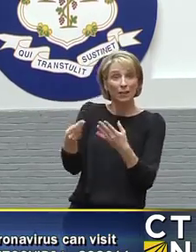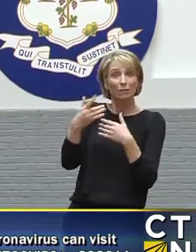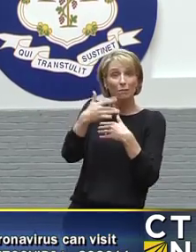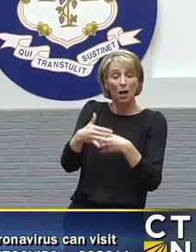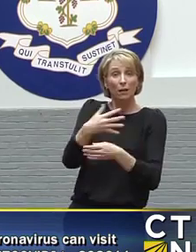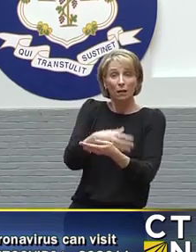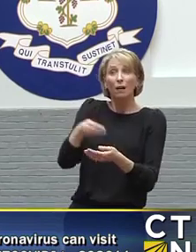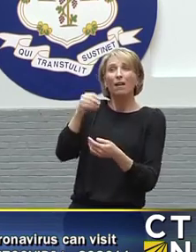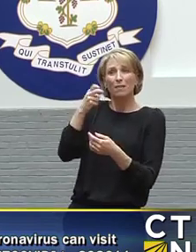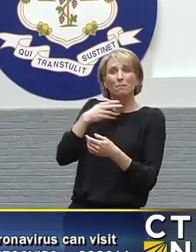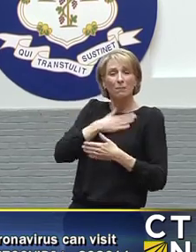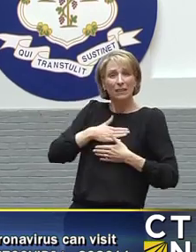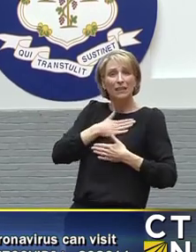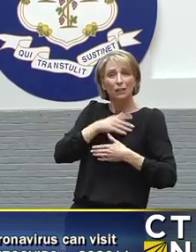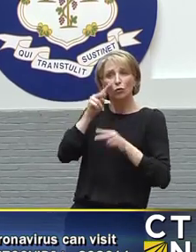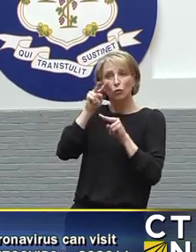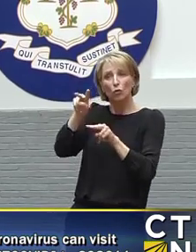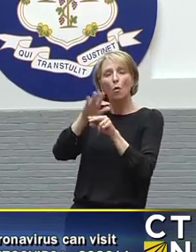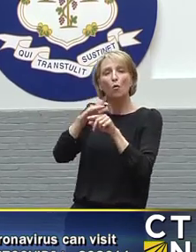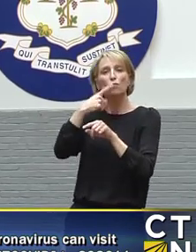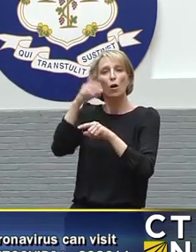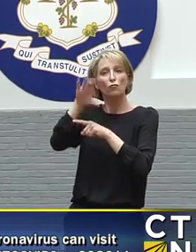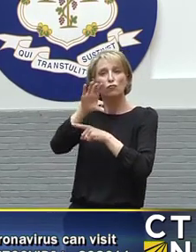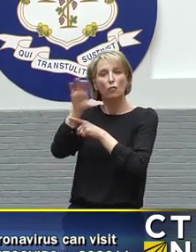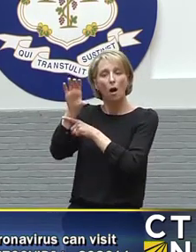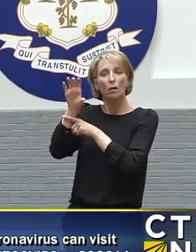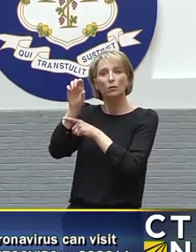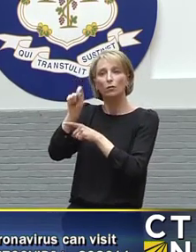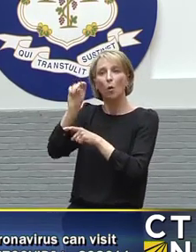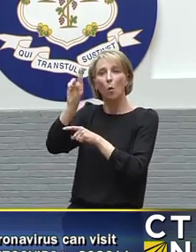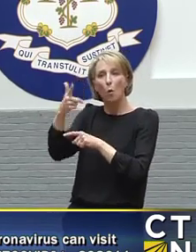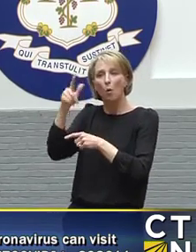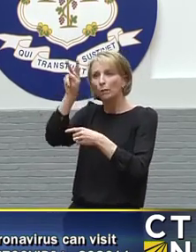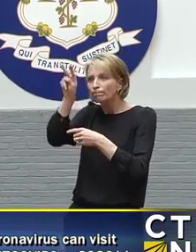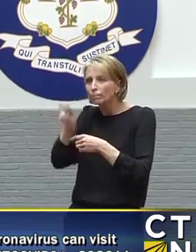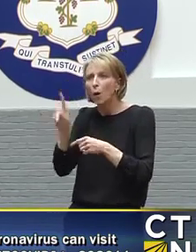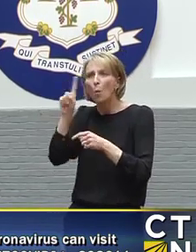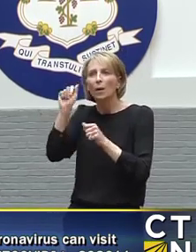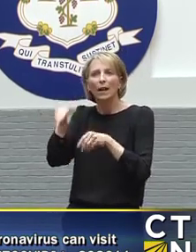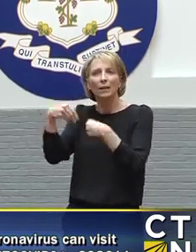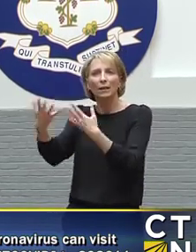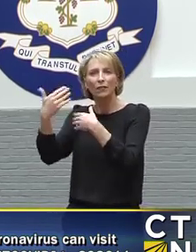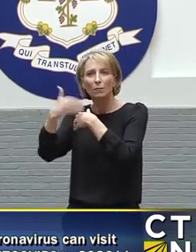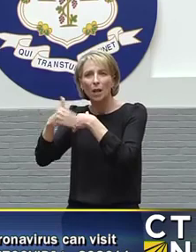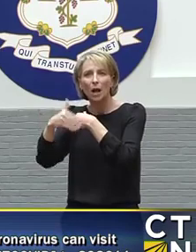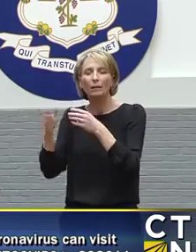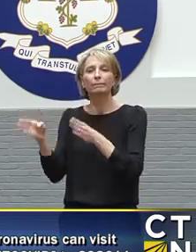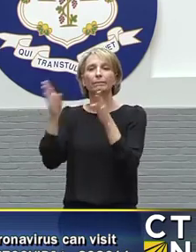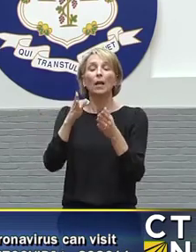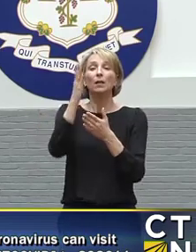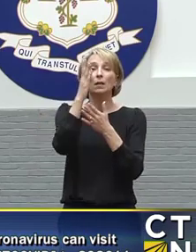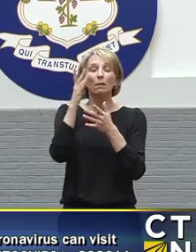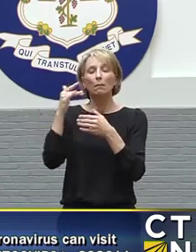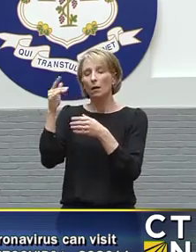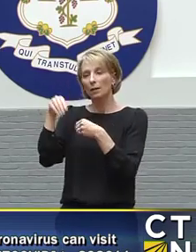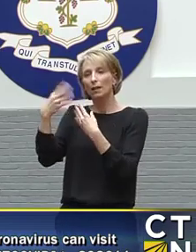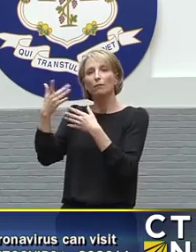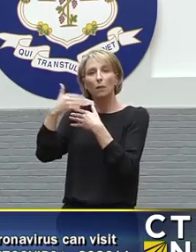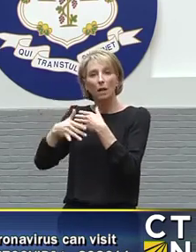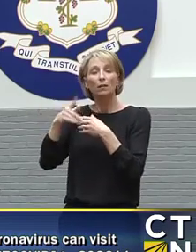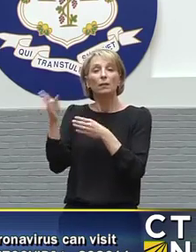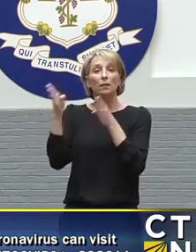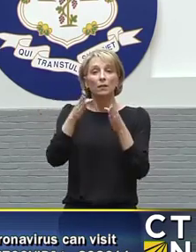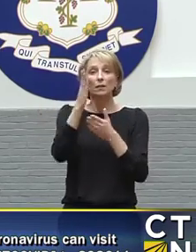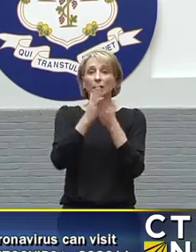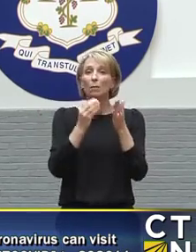can volunteer at your food pantry. Some of the pantries are experiencing a shortage in volunteers. Some of the